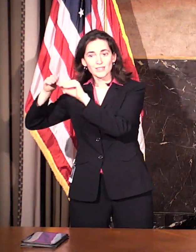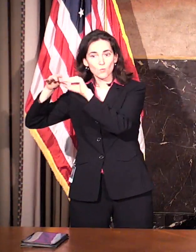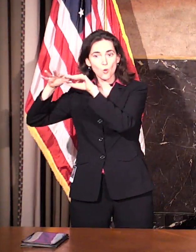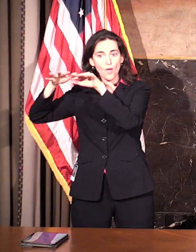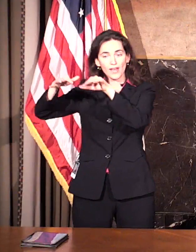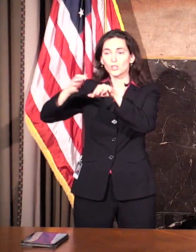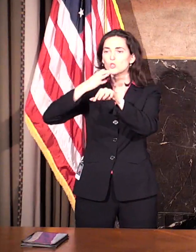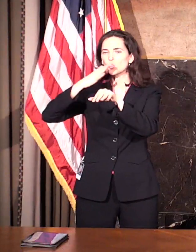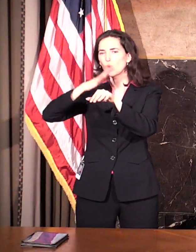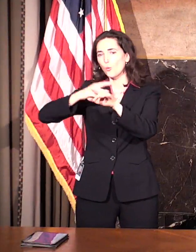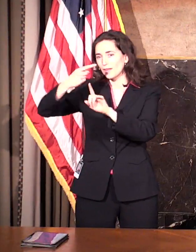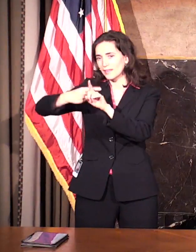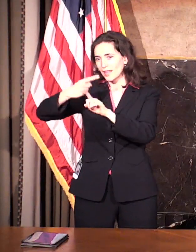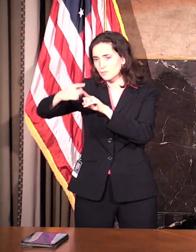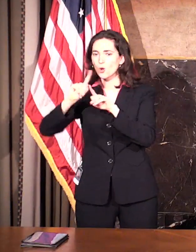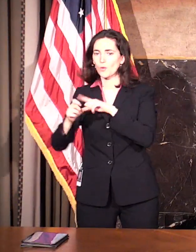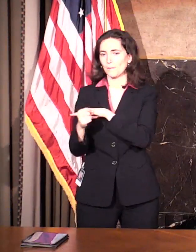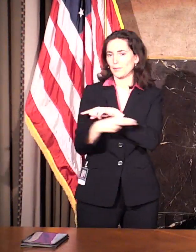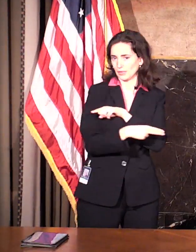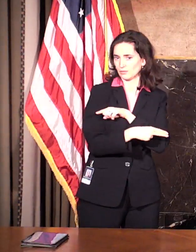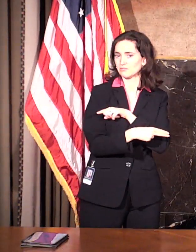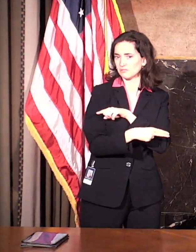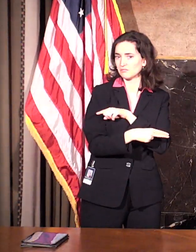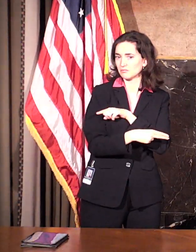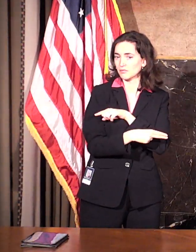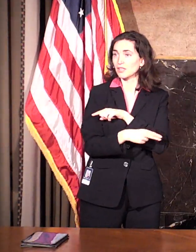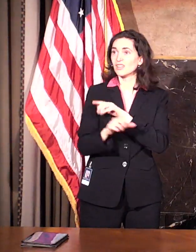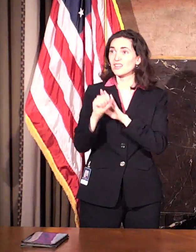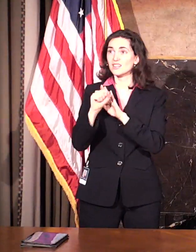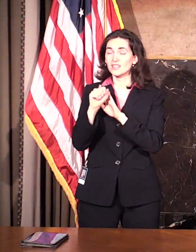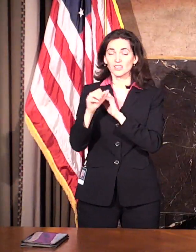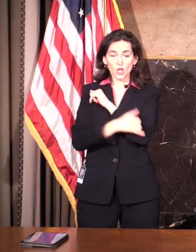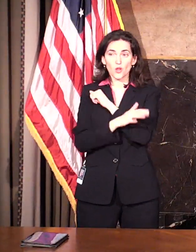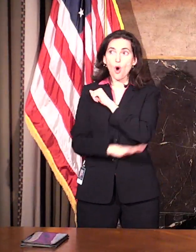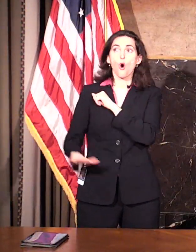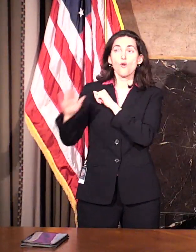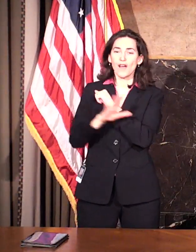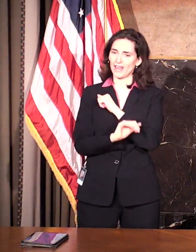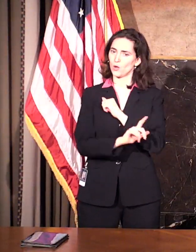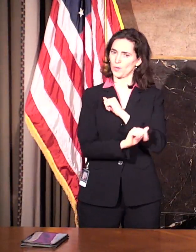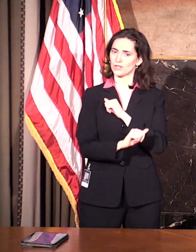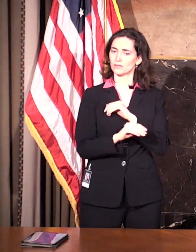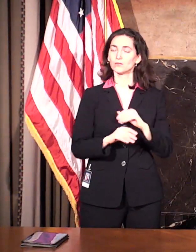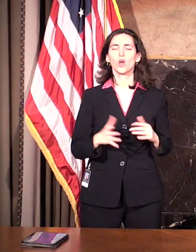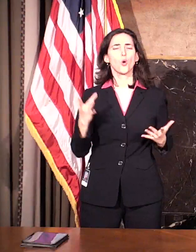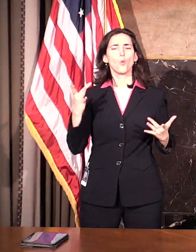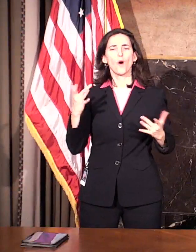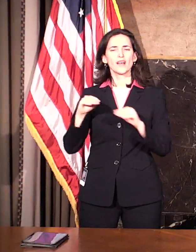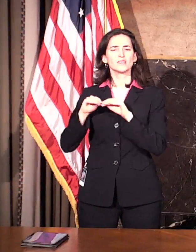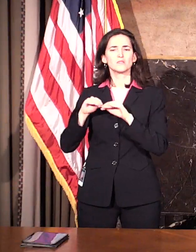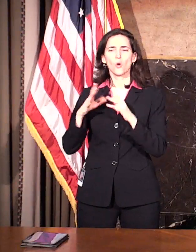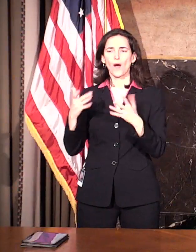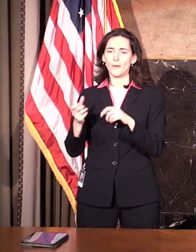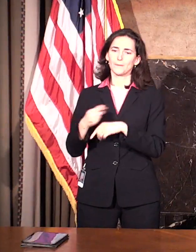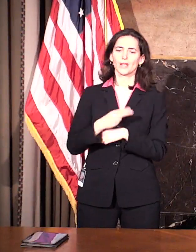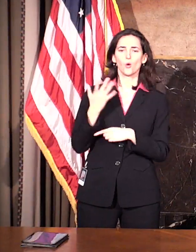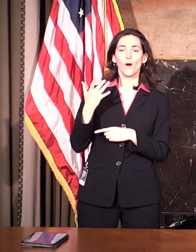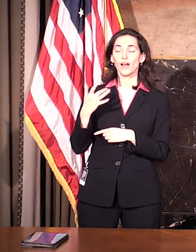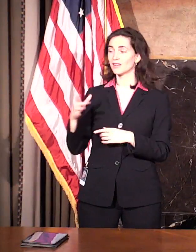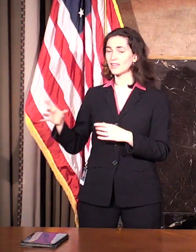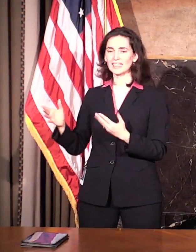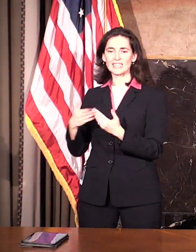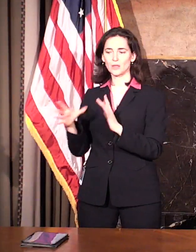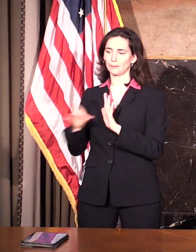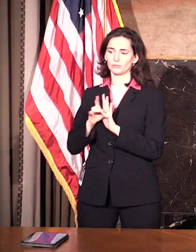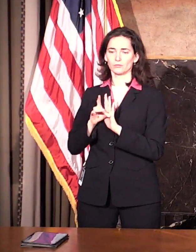here in Louisiana. The reason it makes a difference is because it is more easily transmitted. I think it's 50%